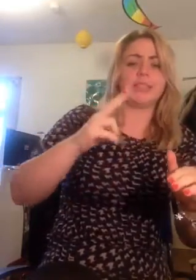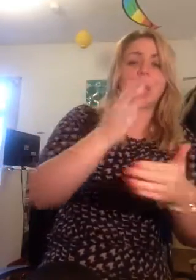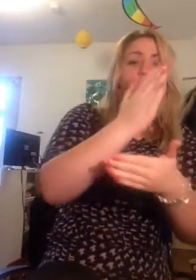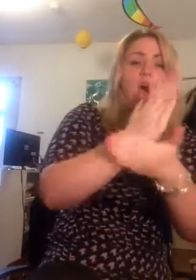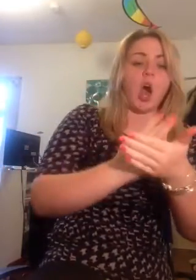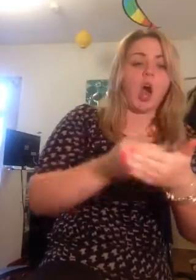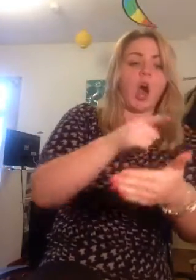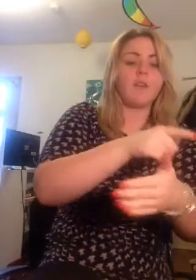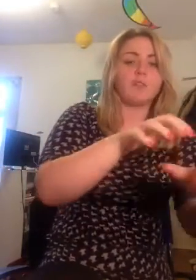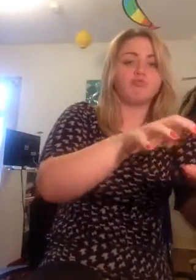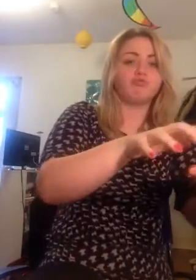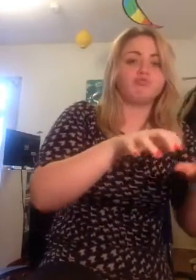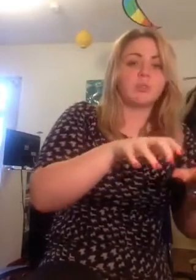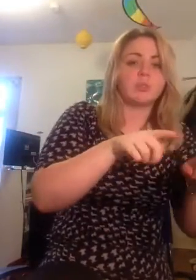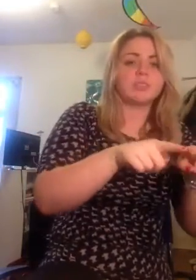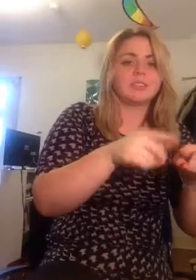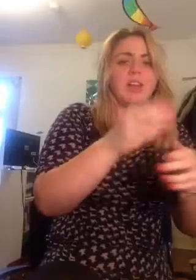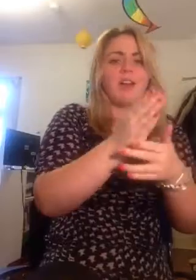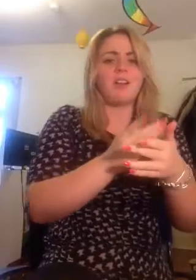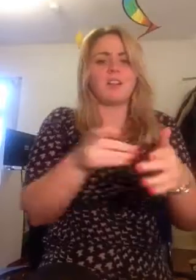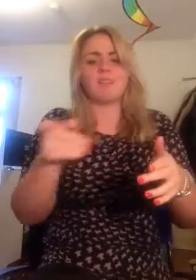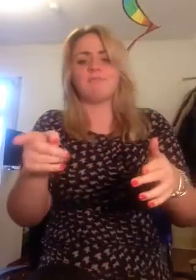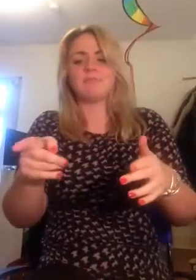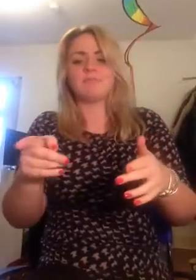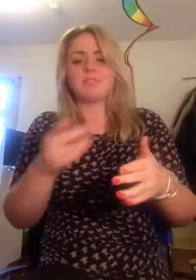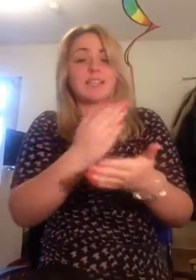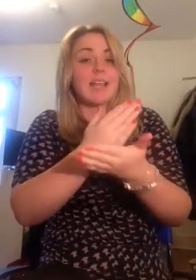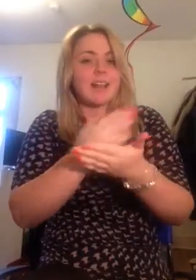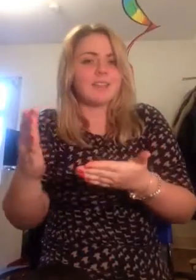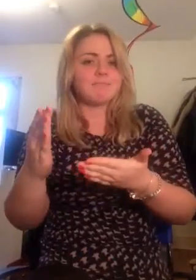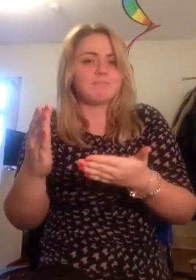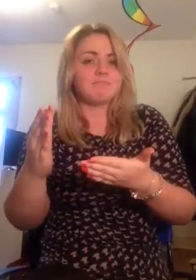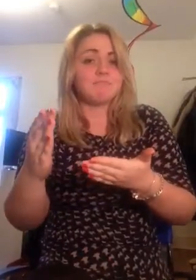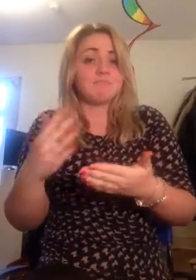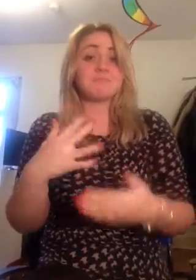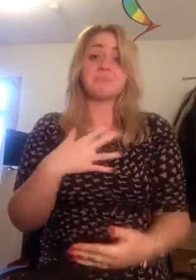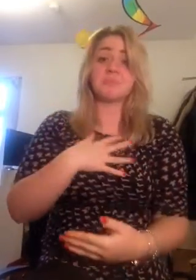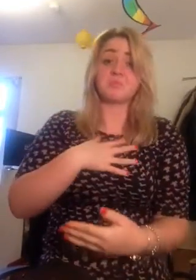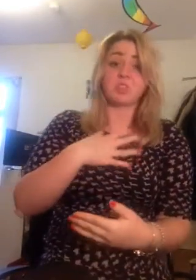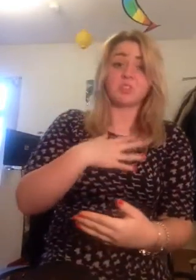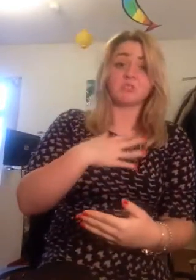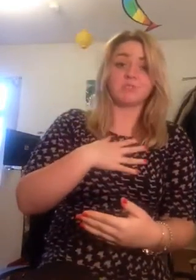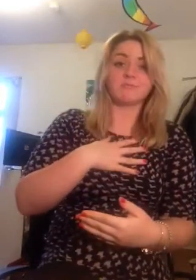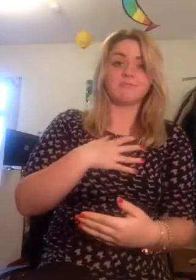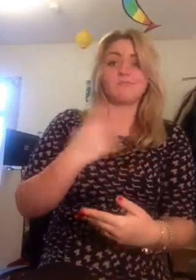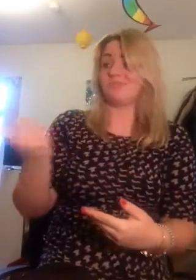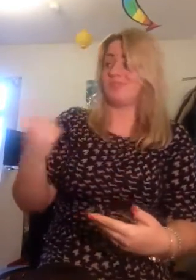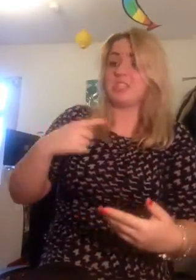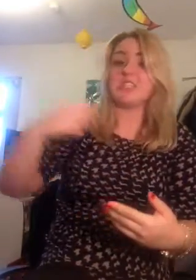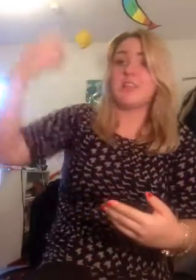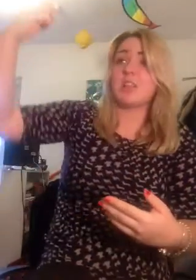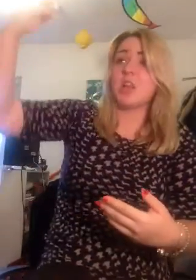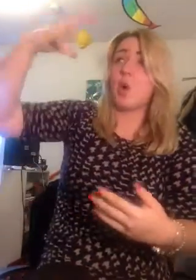then the other half was clear, which is quite fascinating. Yeah. But like you said, the sun was so intense. I suppose it melted off all the